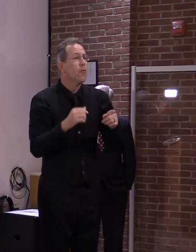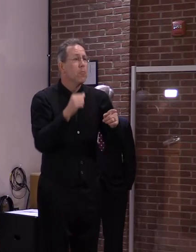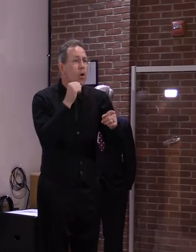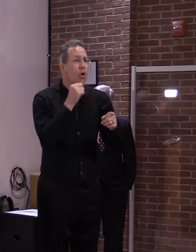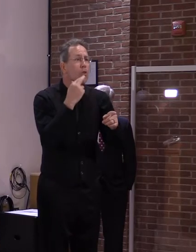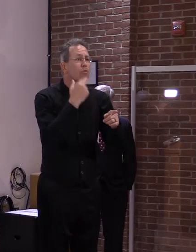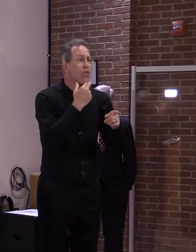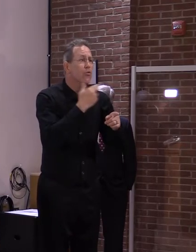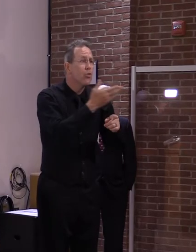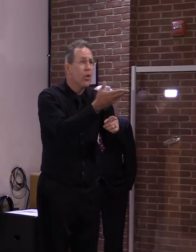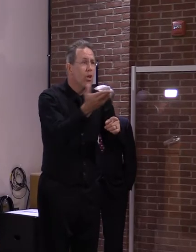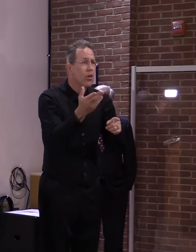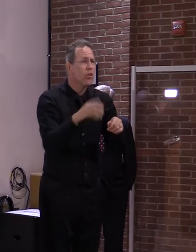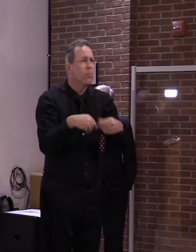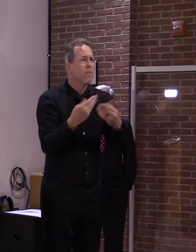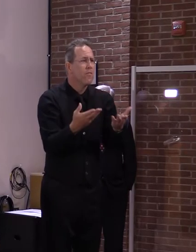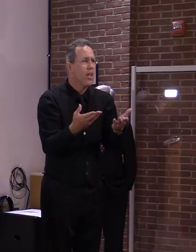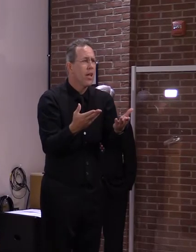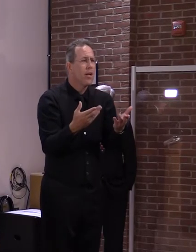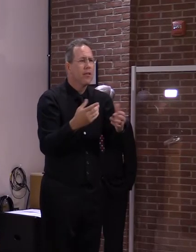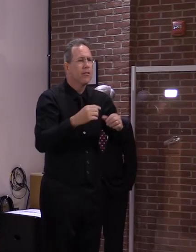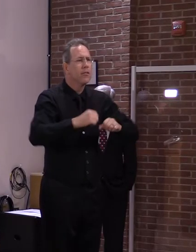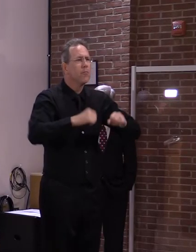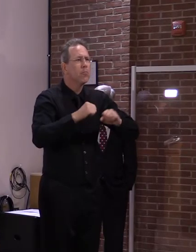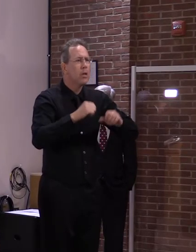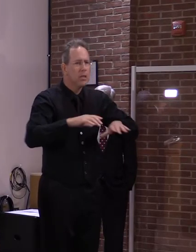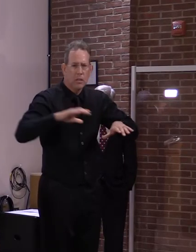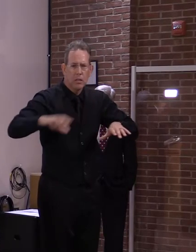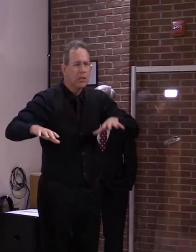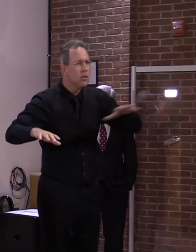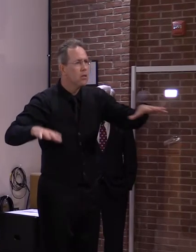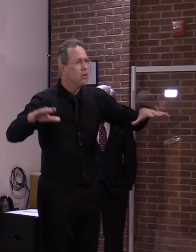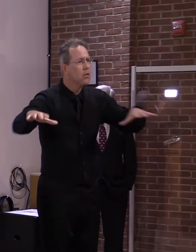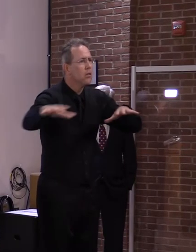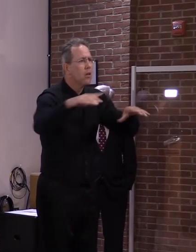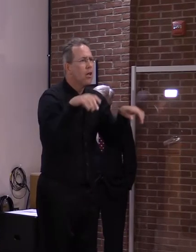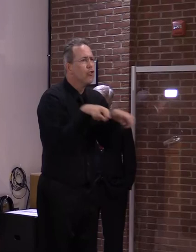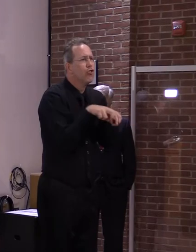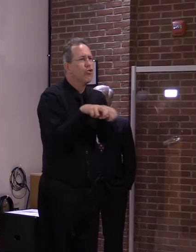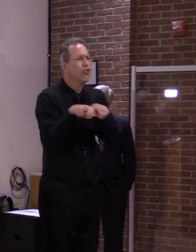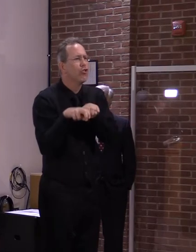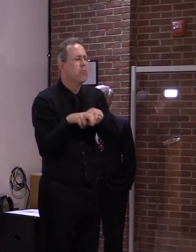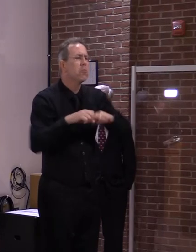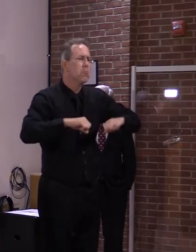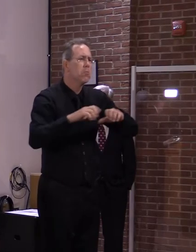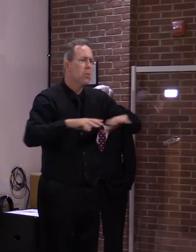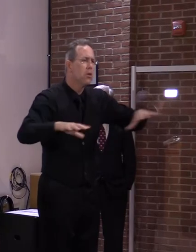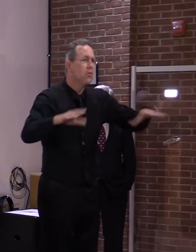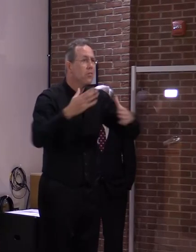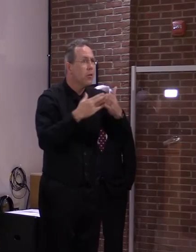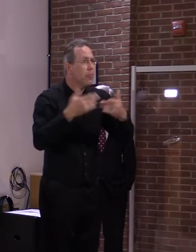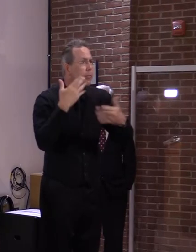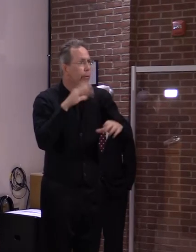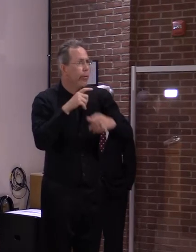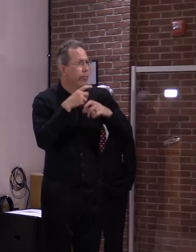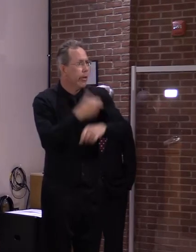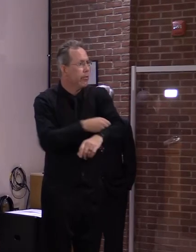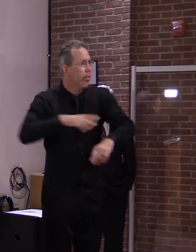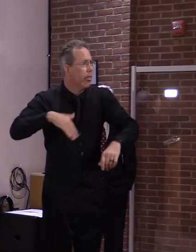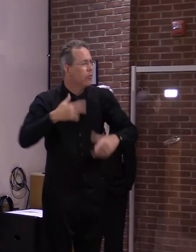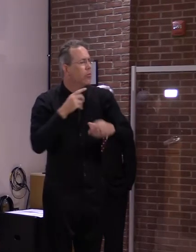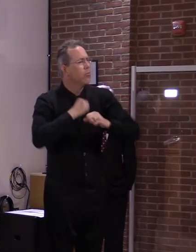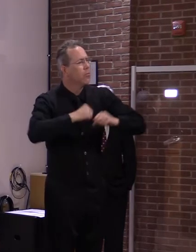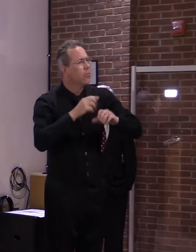you may have a party that's fully vaccinated next to a party, or party that's not vaccinated next to another party that's not fully vaccinated.